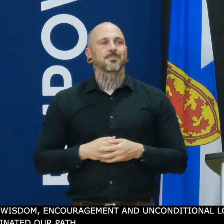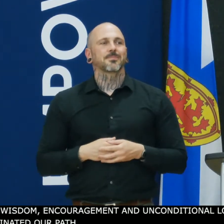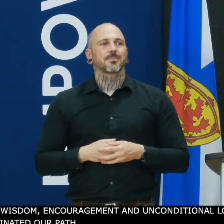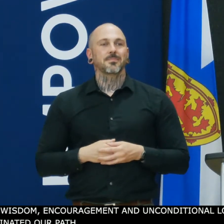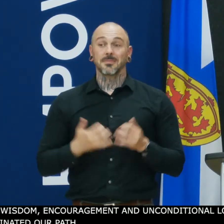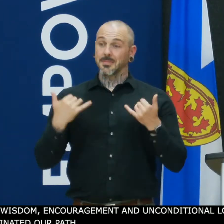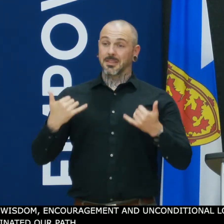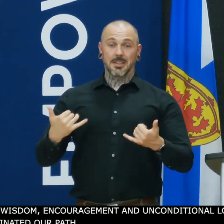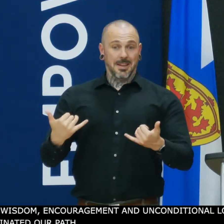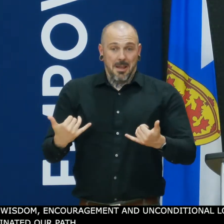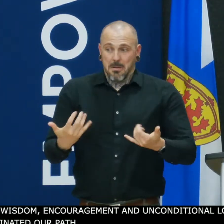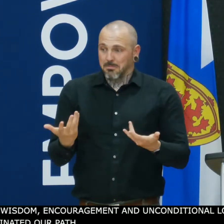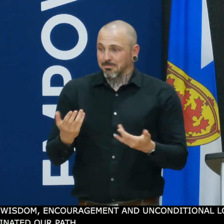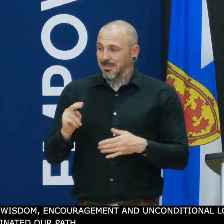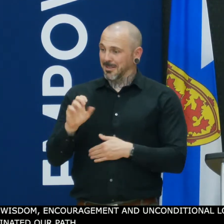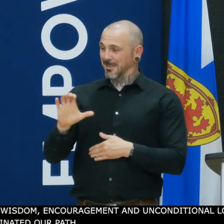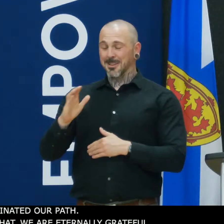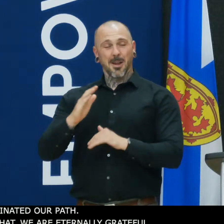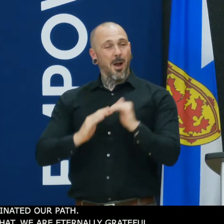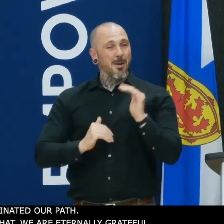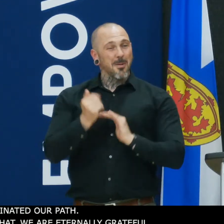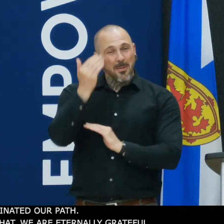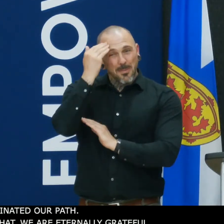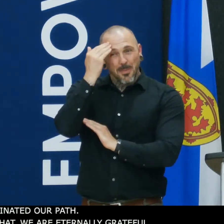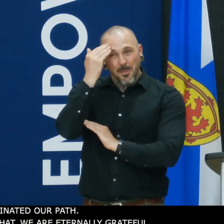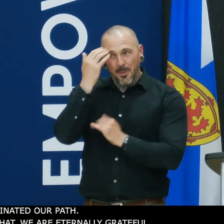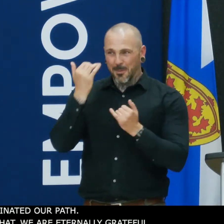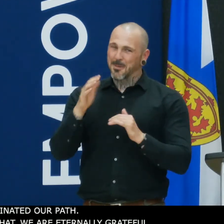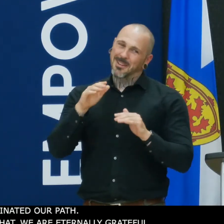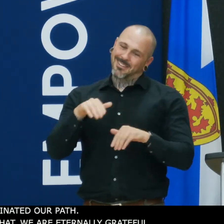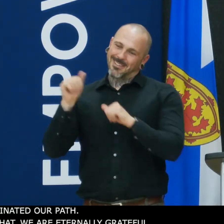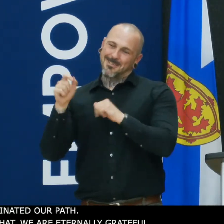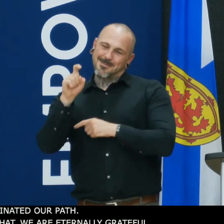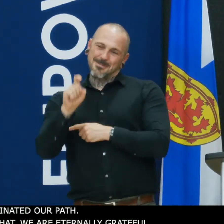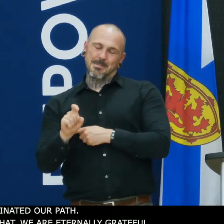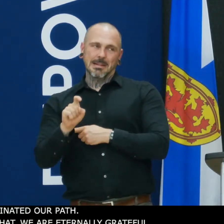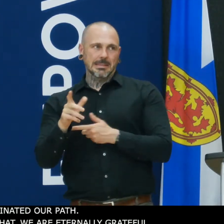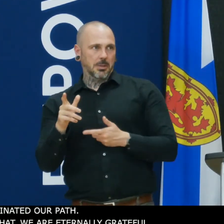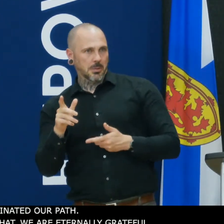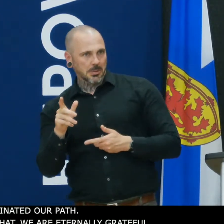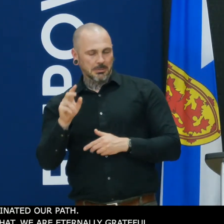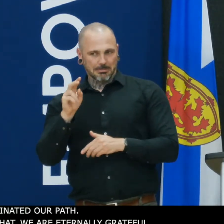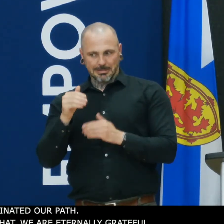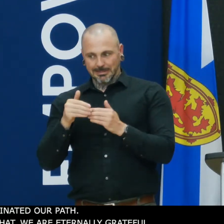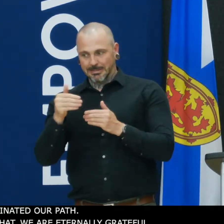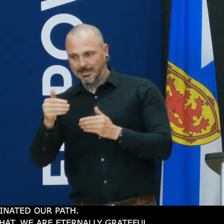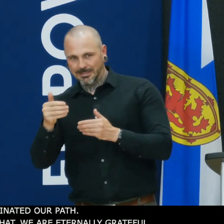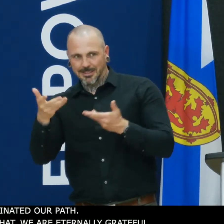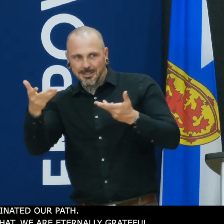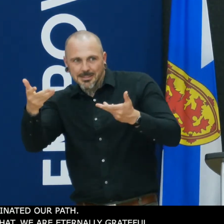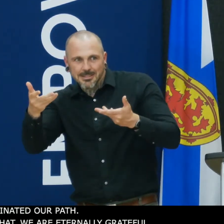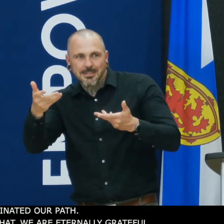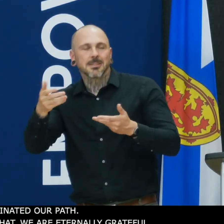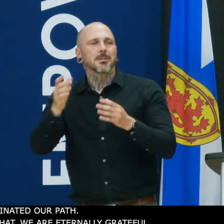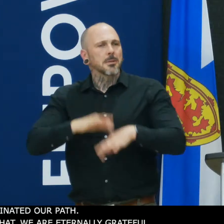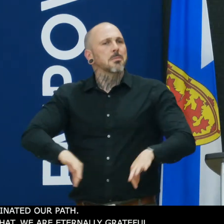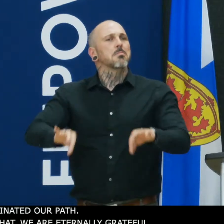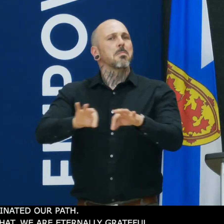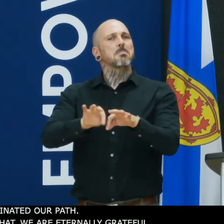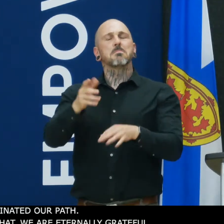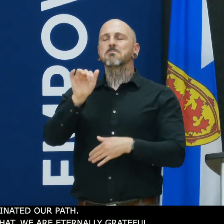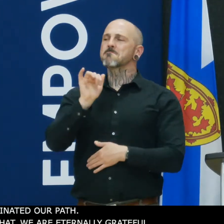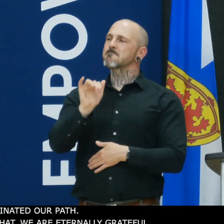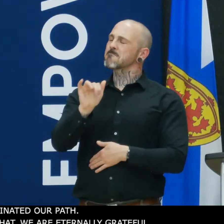to the familiar comforts of NSCC and embark on the next chapter of our lives, let us do so with a